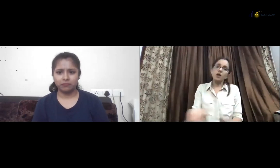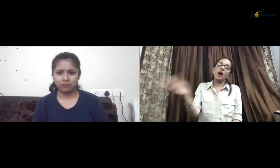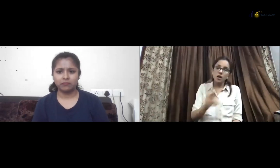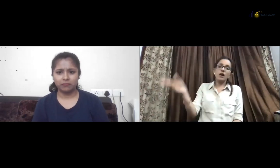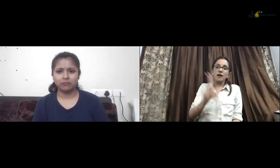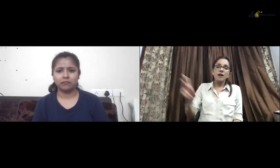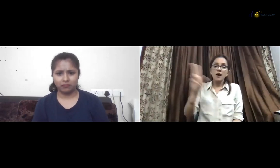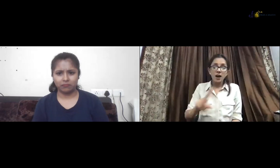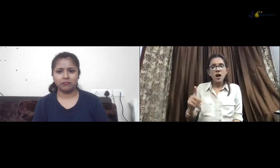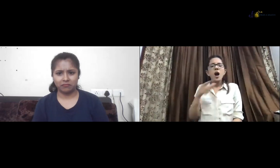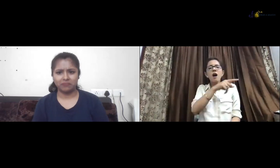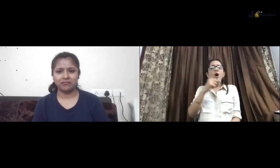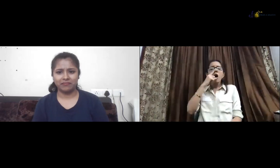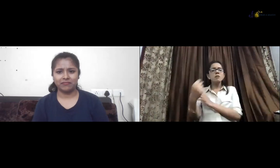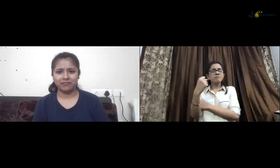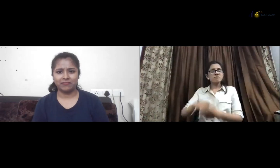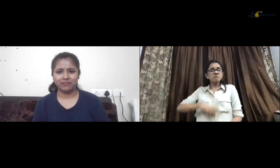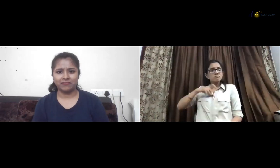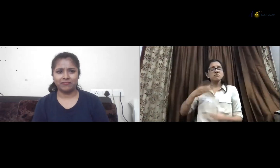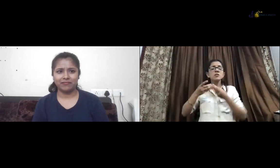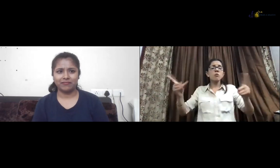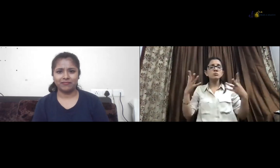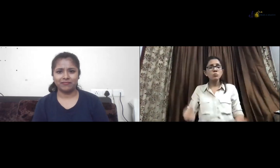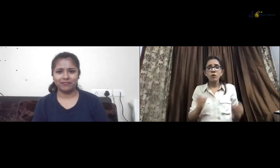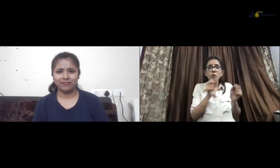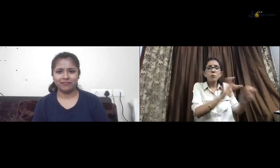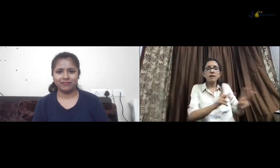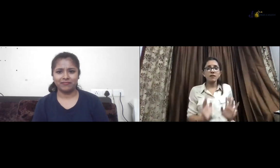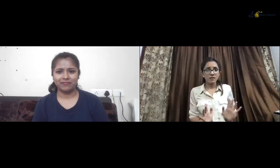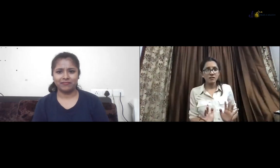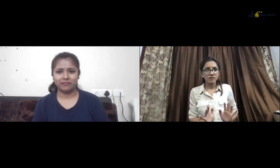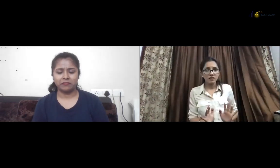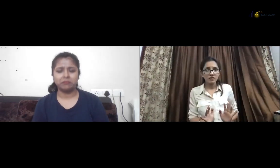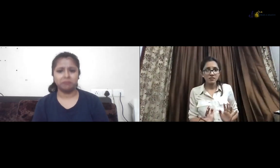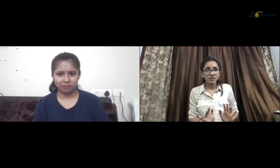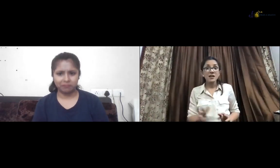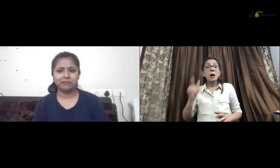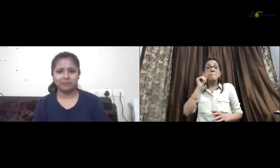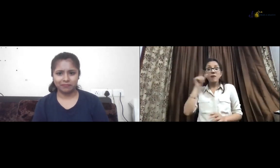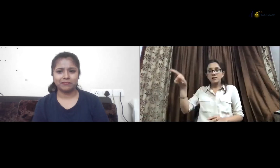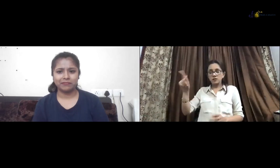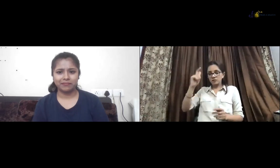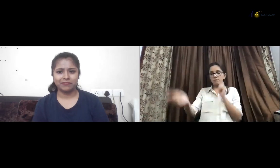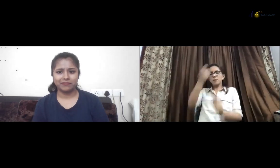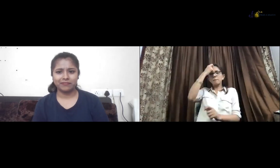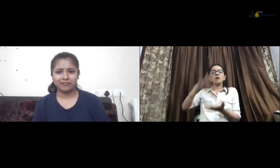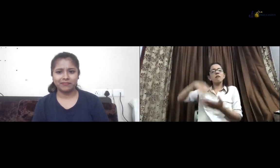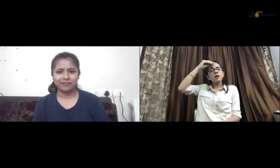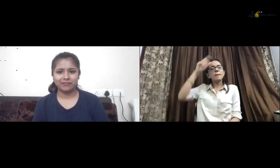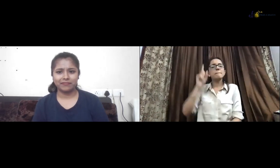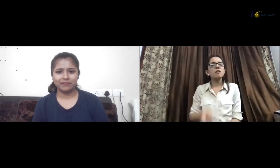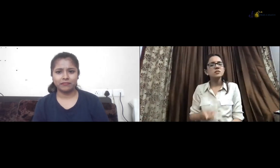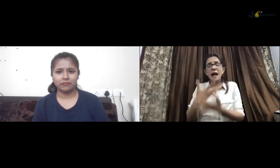If you are worshiping that person again and again, no. So maybe she would like to become an independent one,